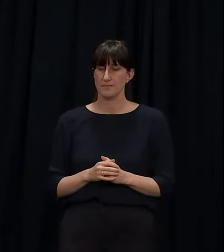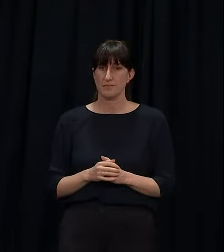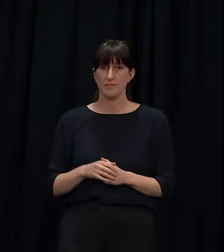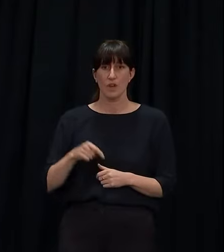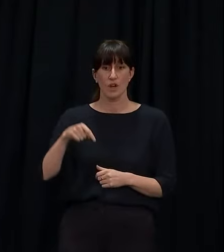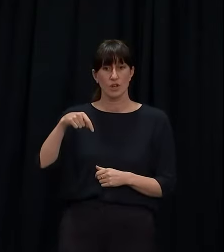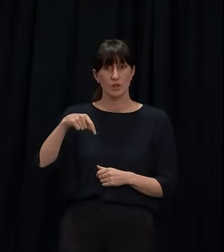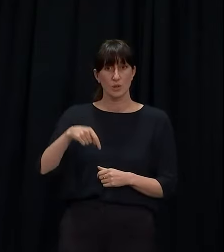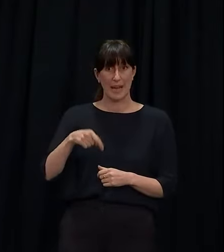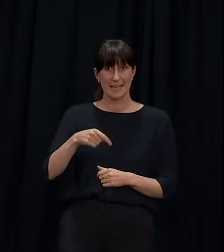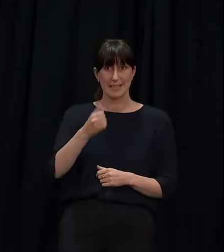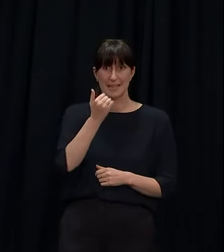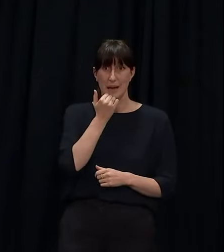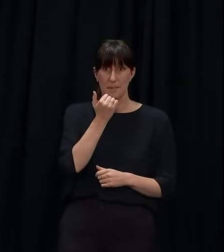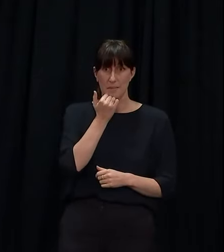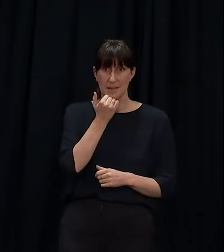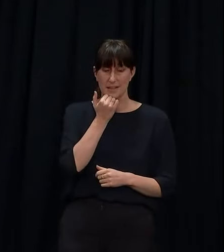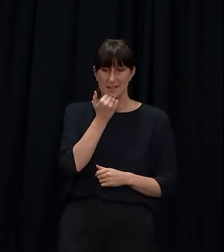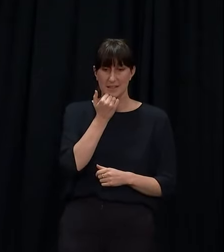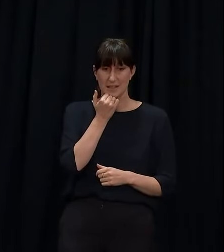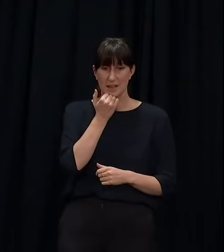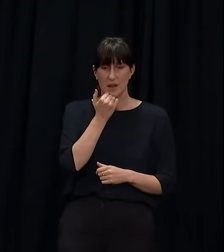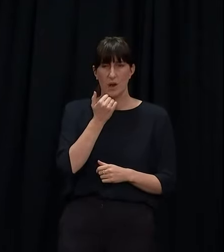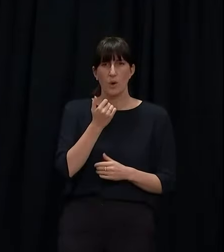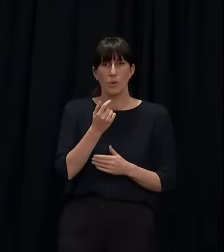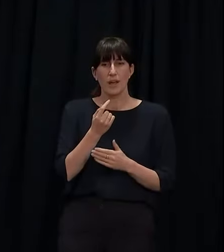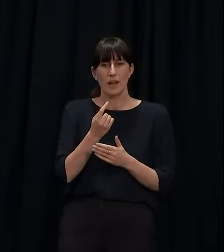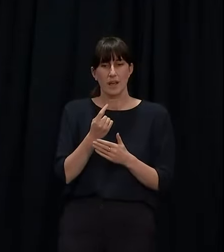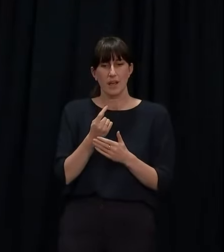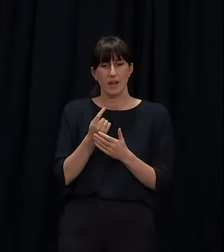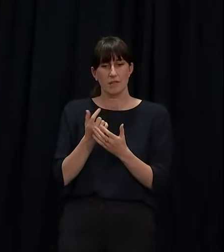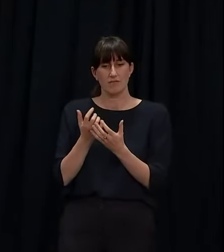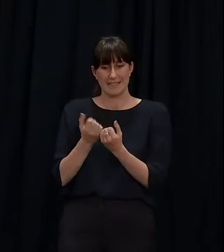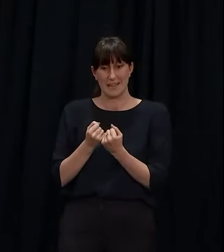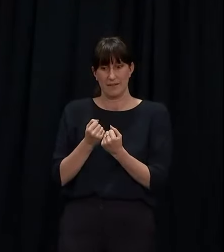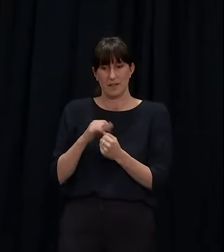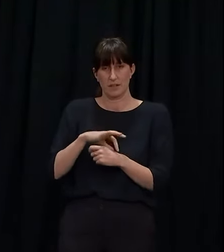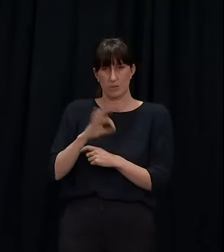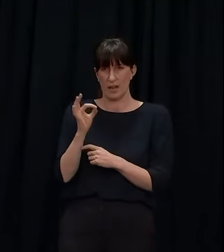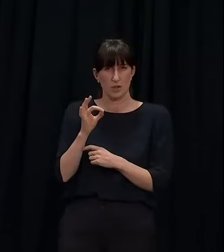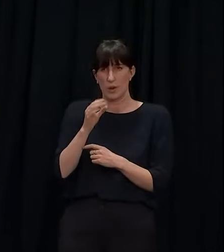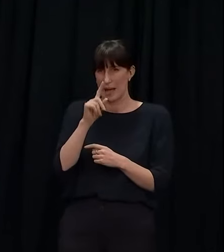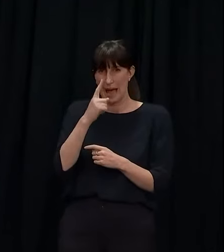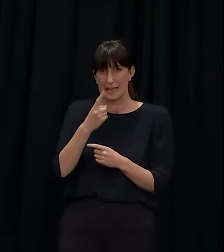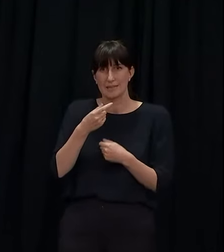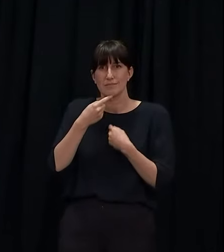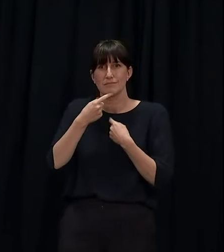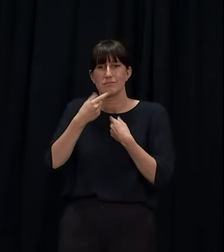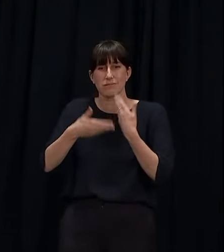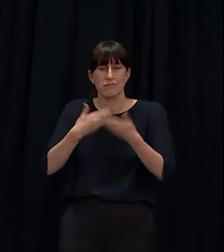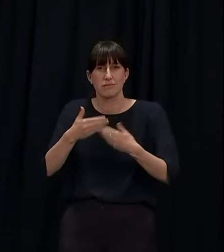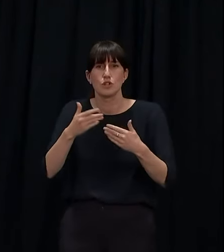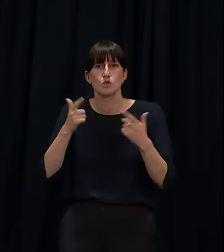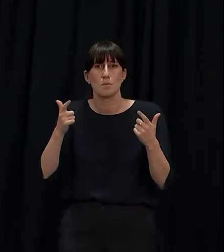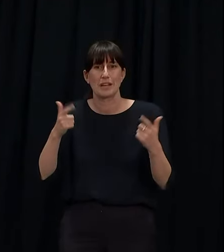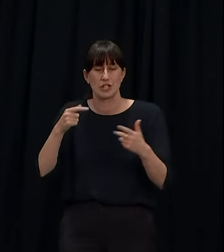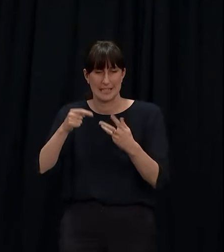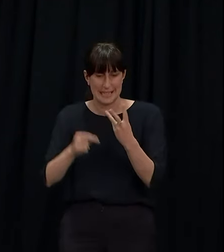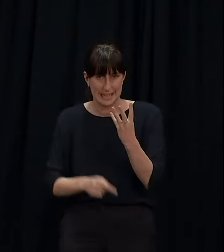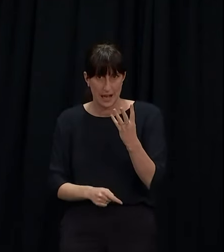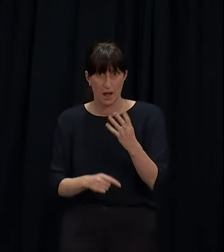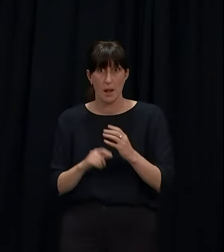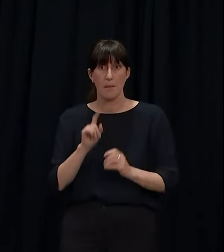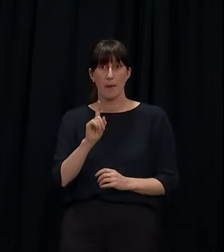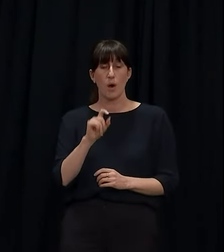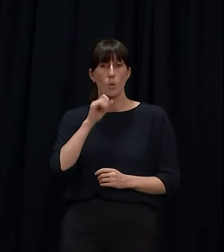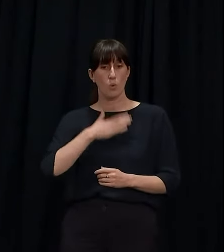today's cases, given they were reported to us just this morning, I do want to share a little bit more about the ones that were reported yesterday to